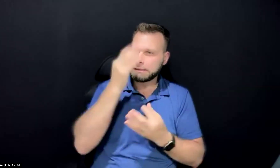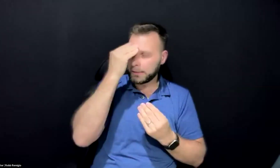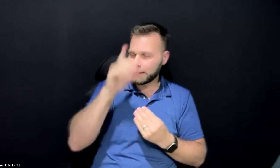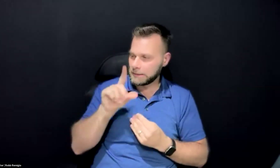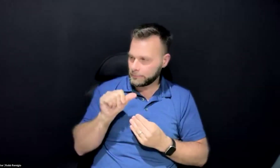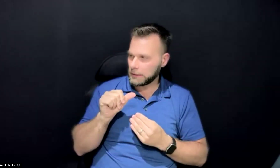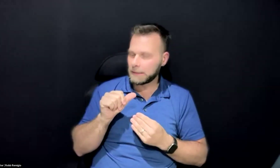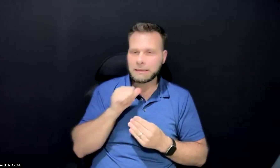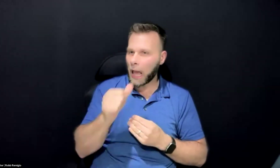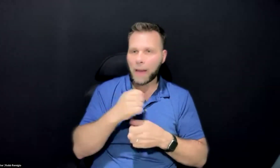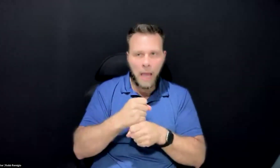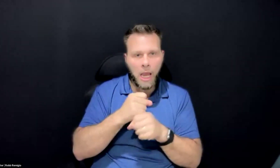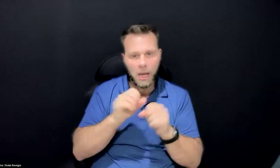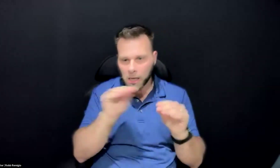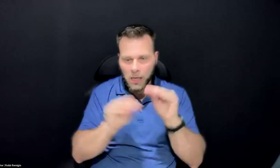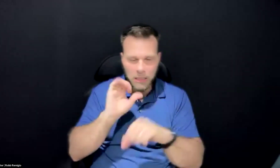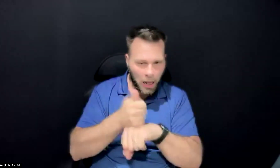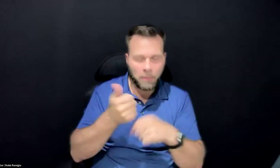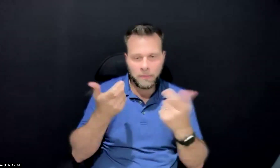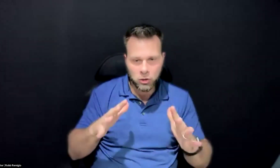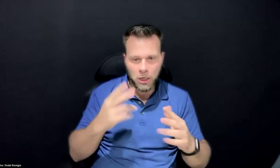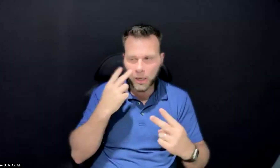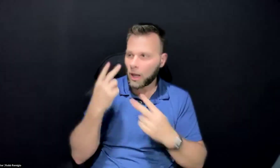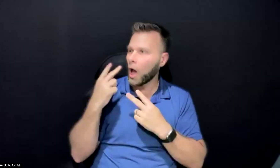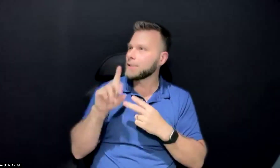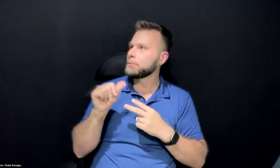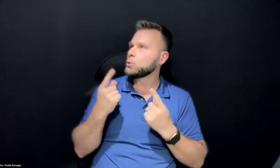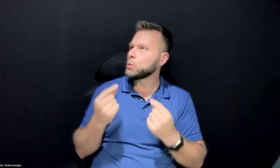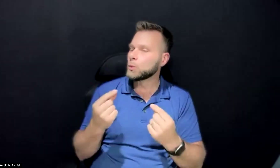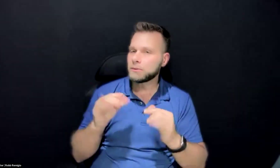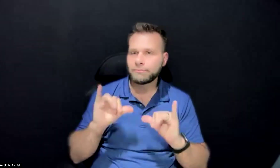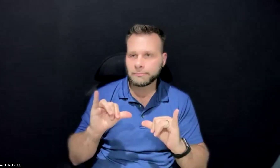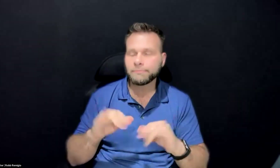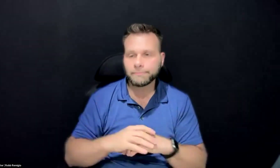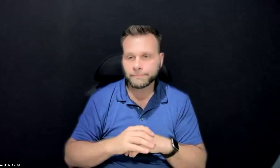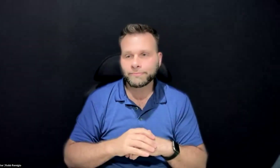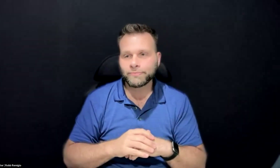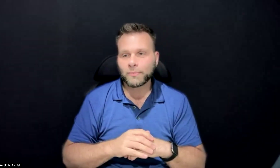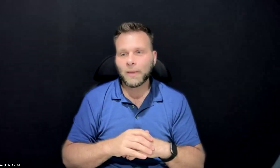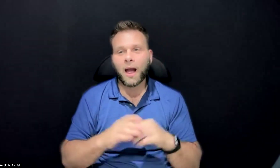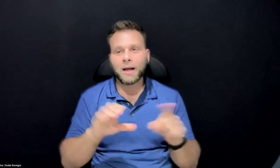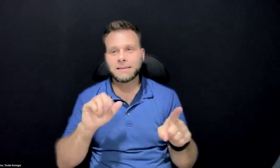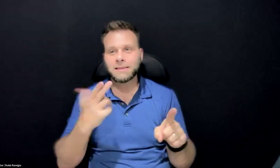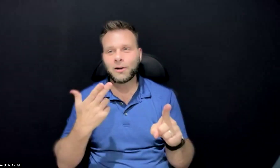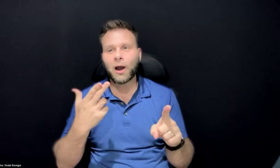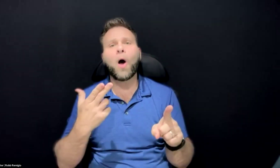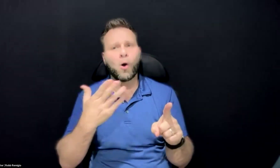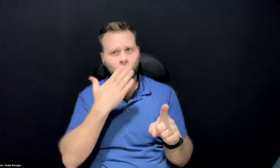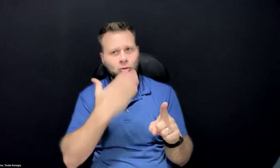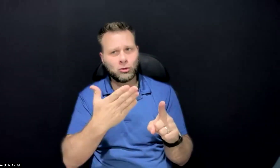years later. And that kind of previews us for several presentations in I the was future, gonna does it not? say, what a good